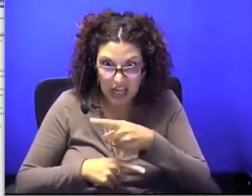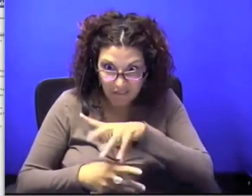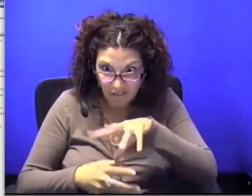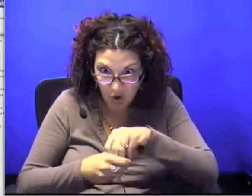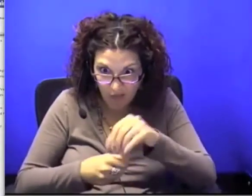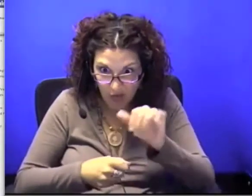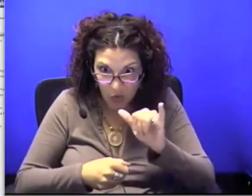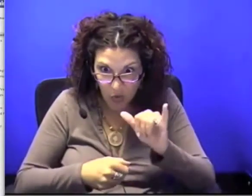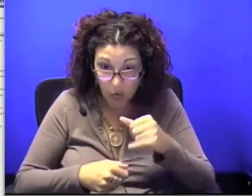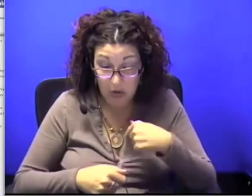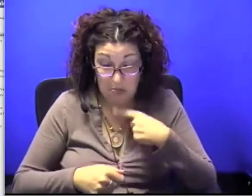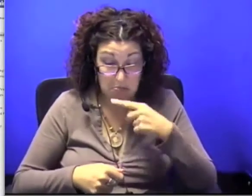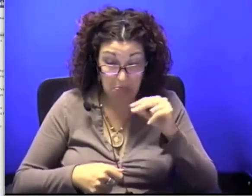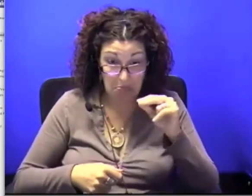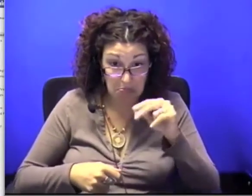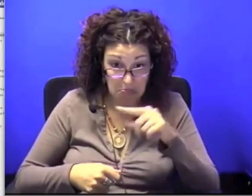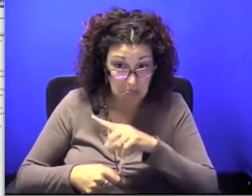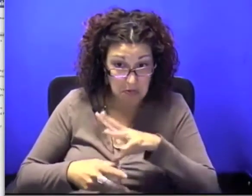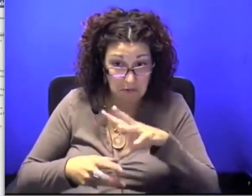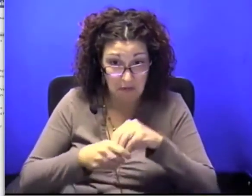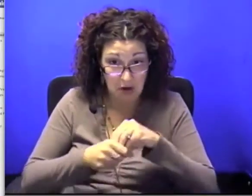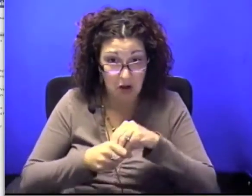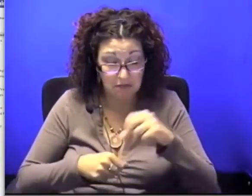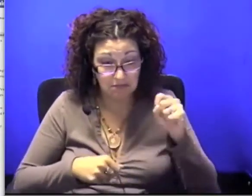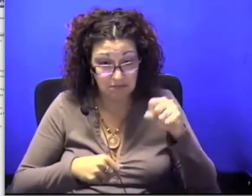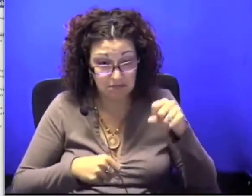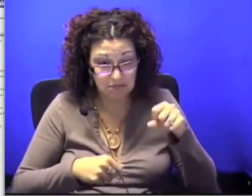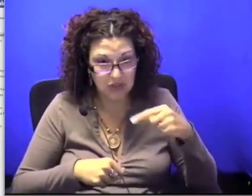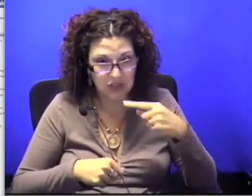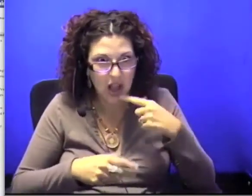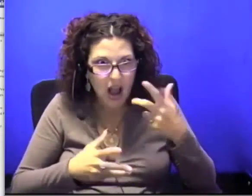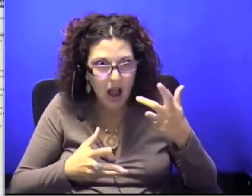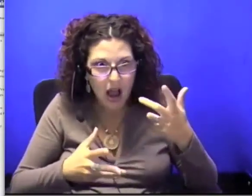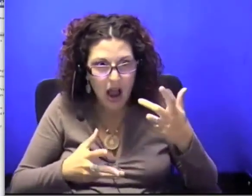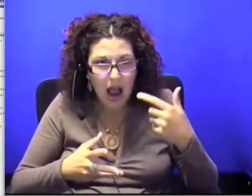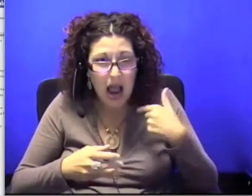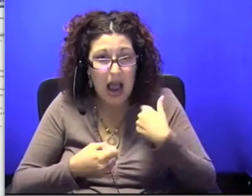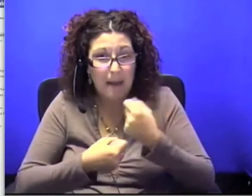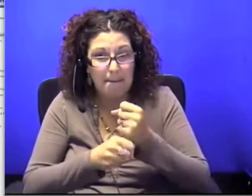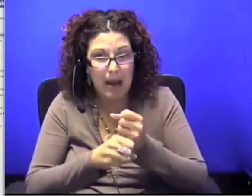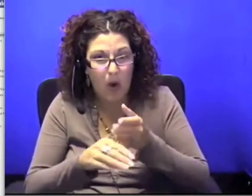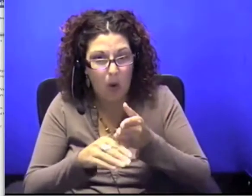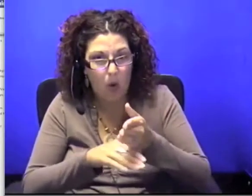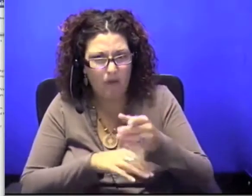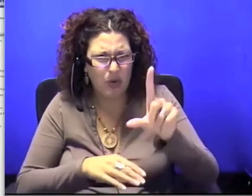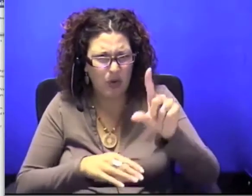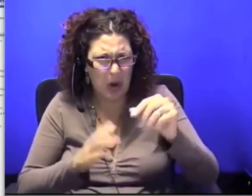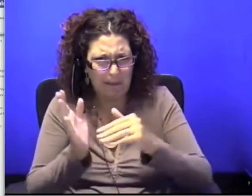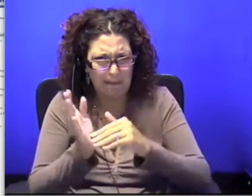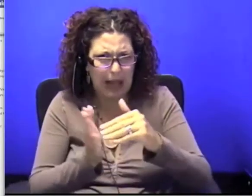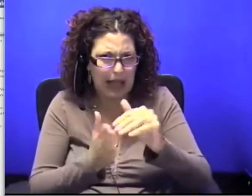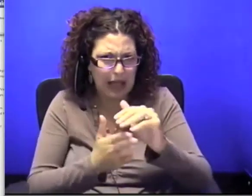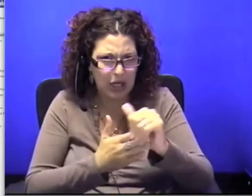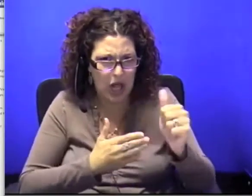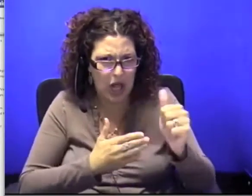goes, "You're kidding." And I said, no, he's with us. And she said, "I made over $20 million because of that